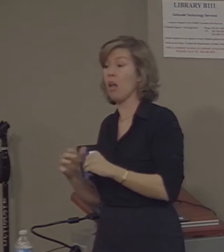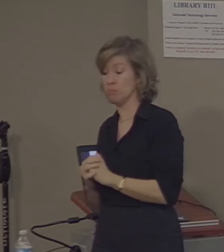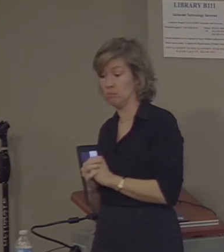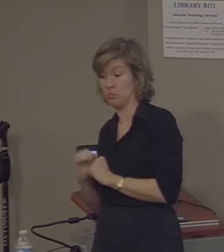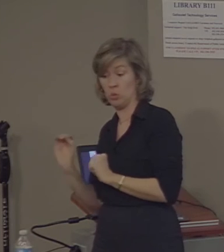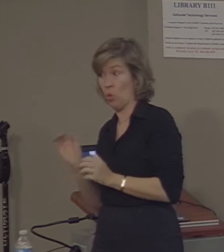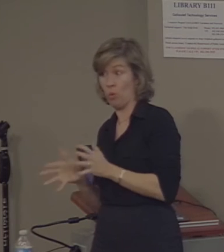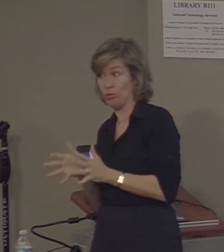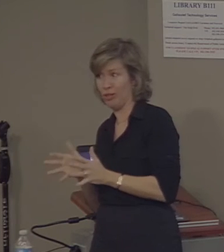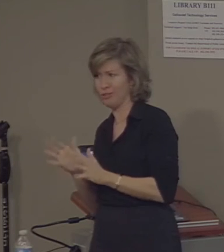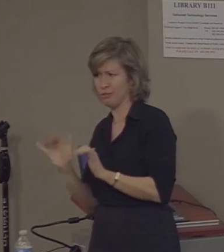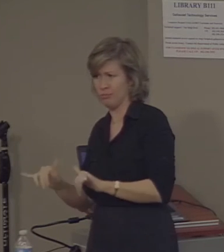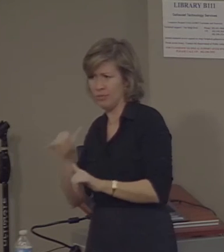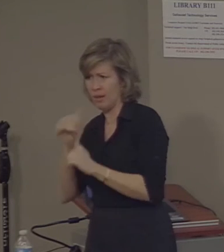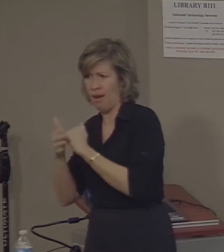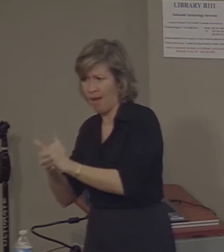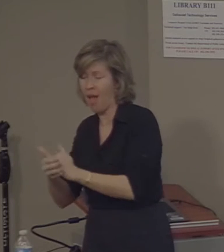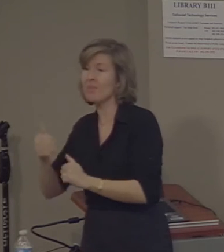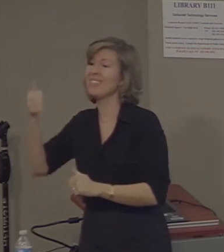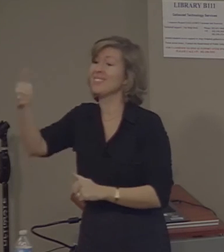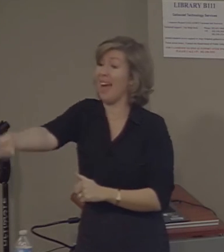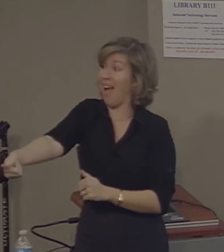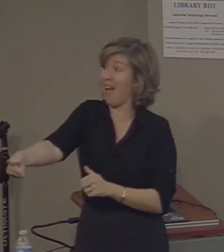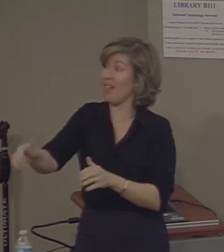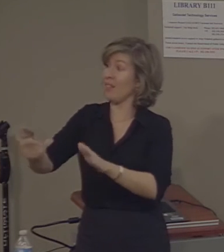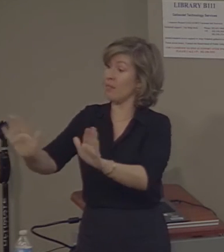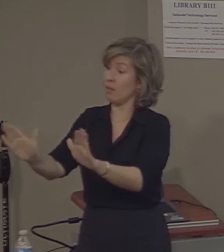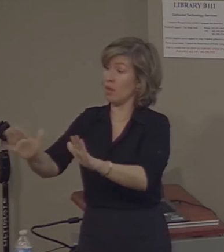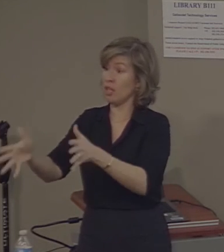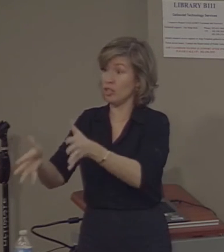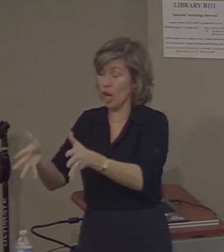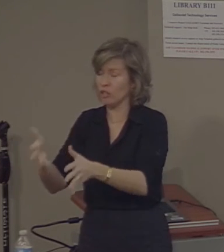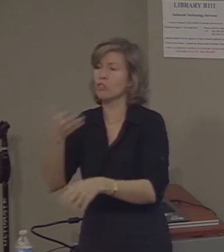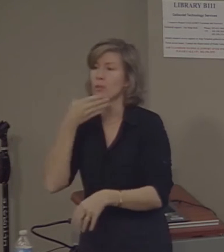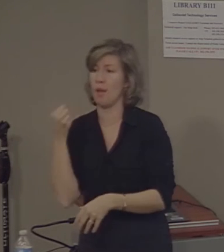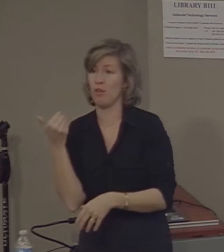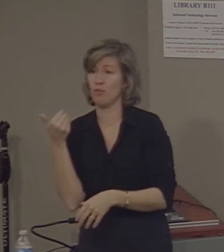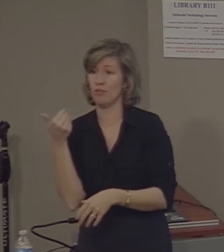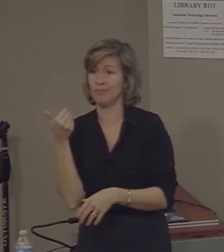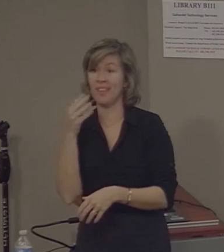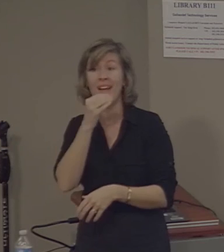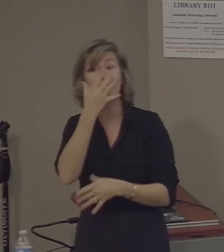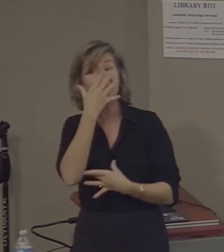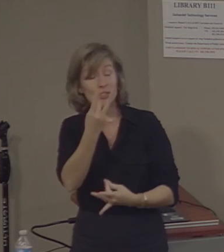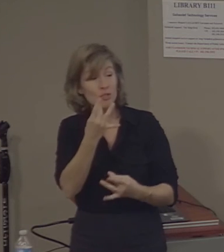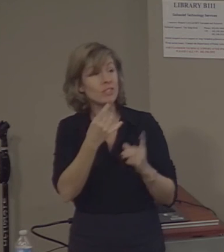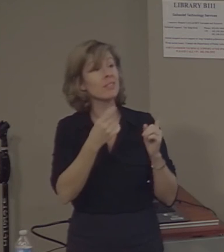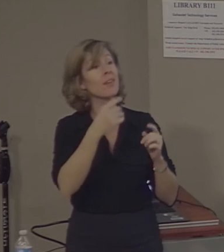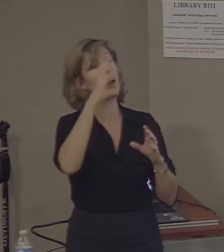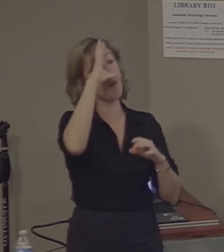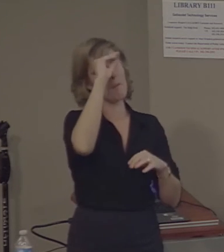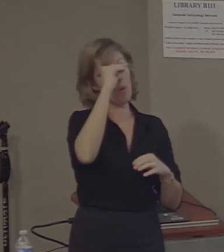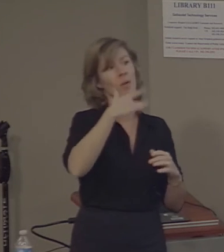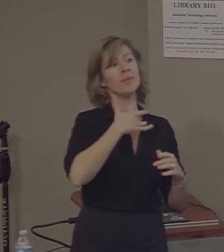Interestingly, in the prior descriptive study, the boys were more likely to gesture than the girls. So this hints at the kind